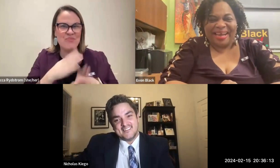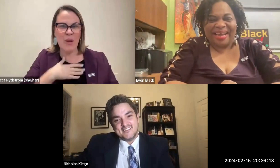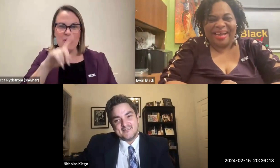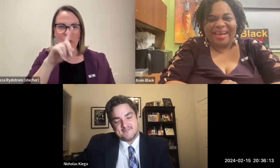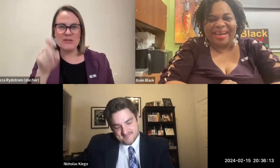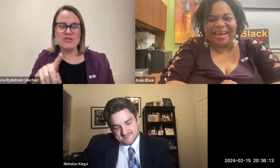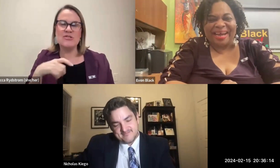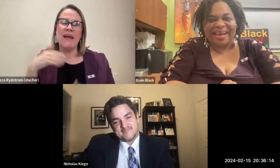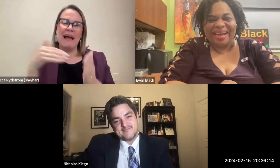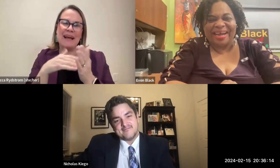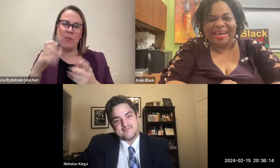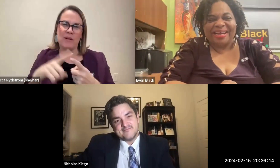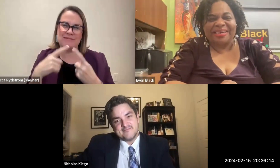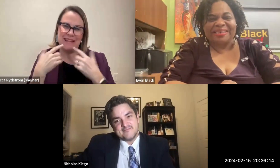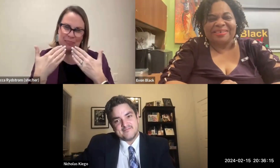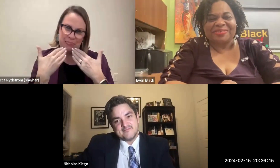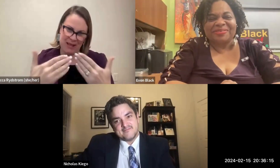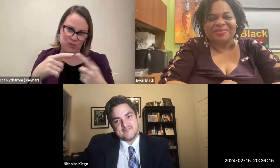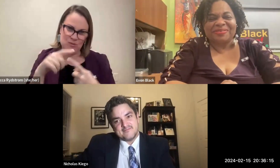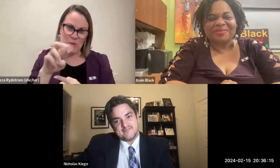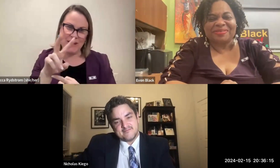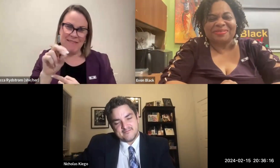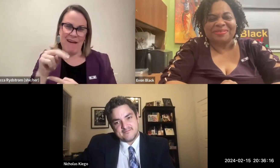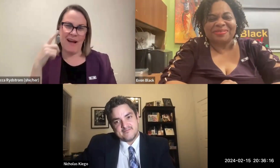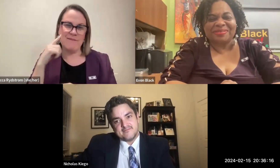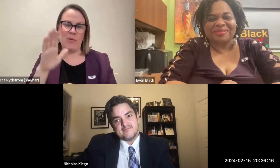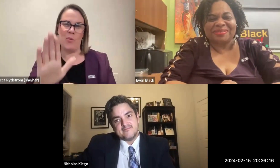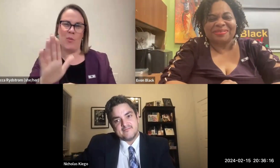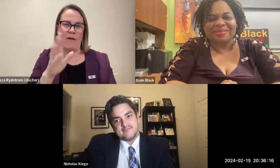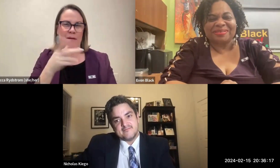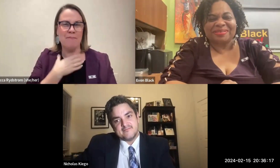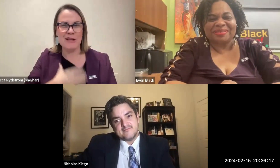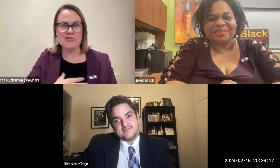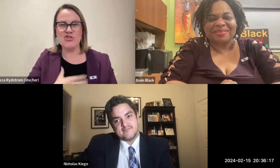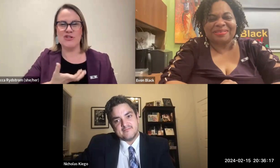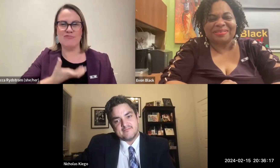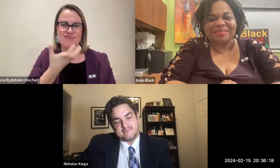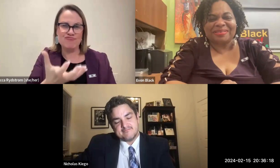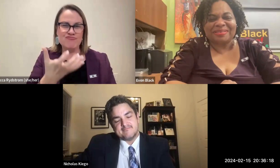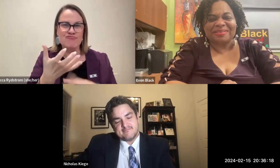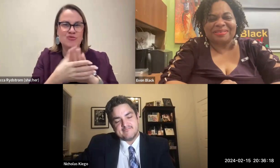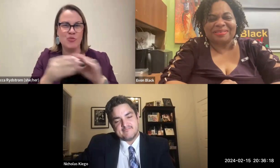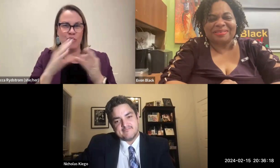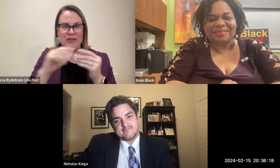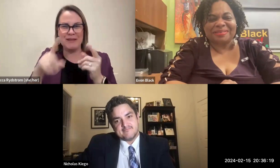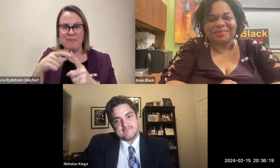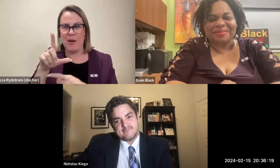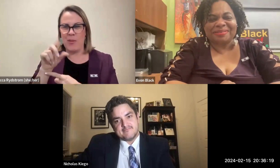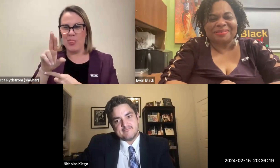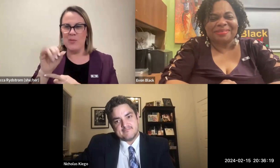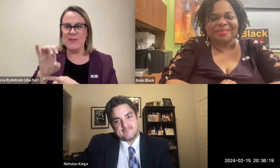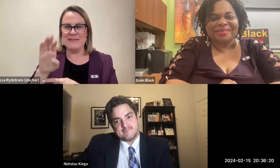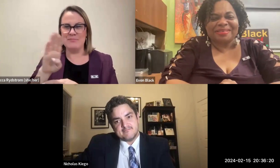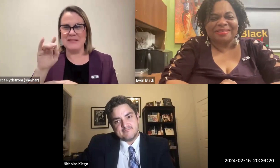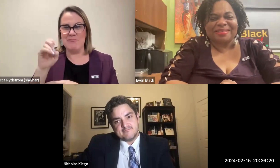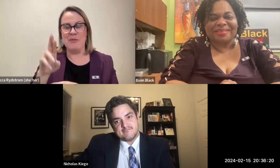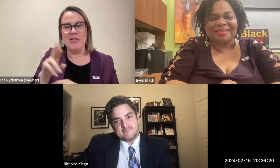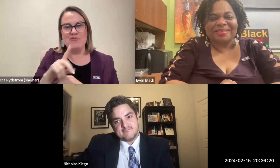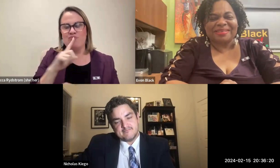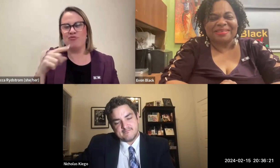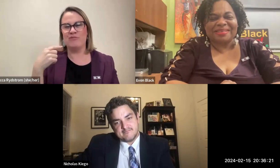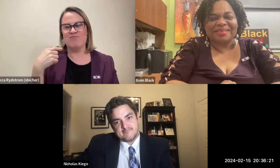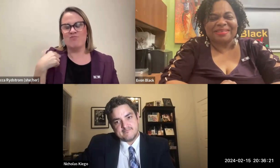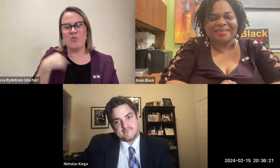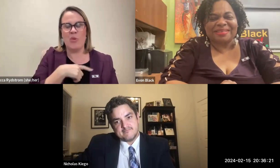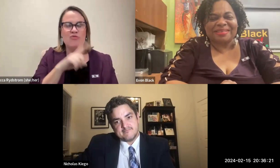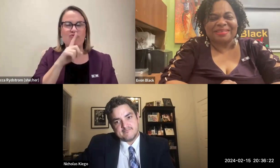that? And Nick is saying, I'm going to assign that task to Bobby. Now, Rebecca, thank you all so